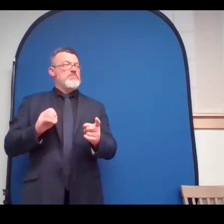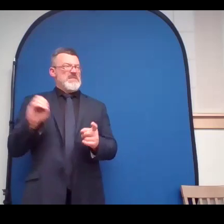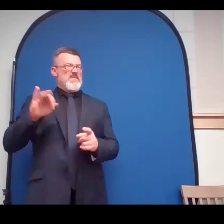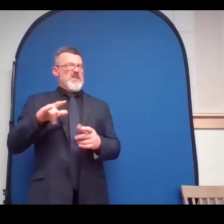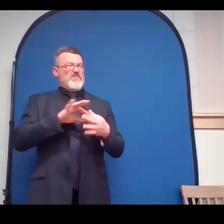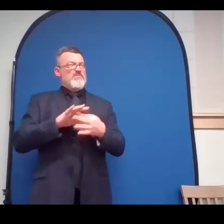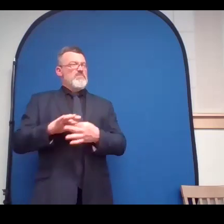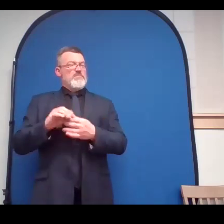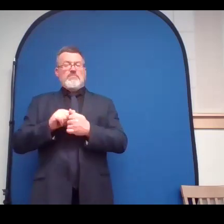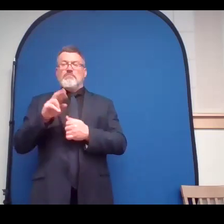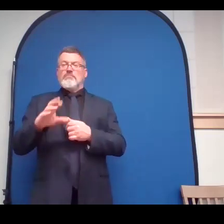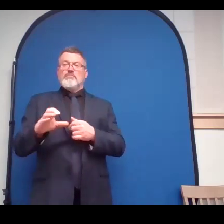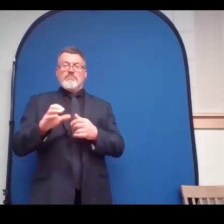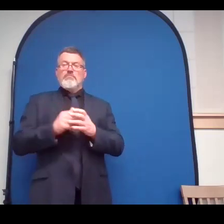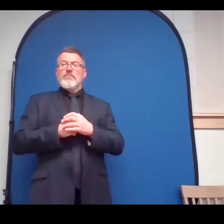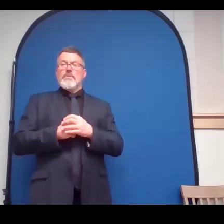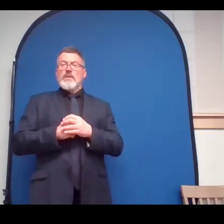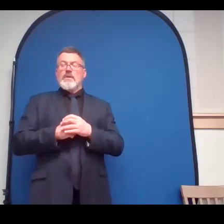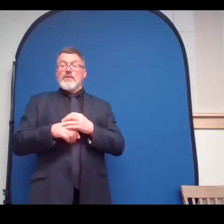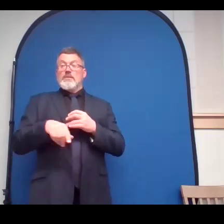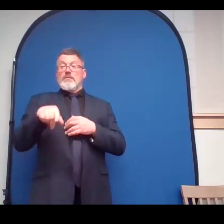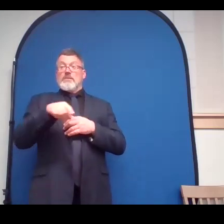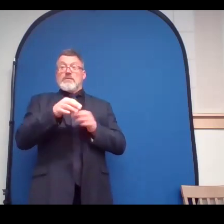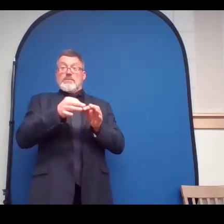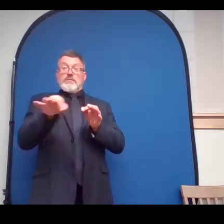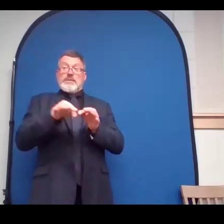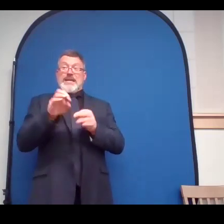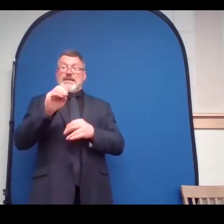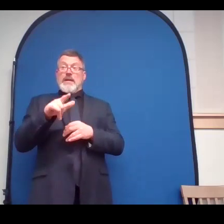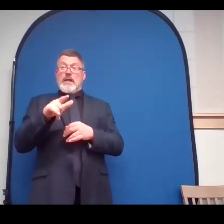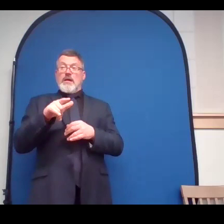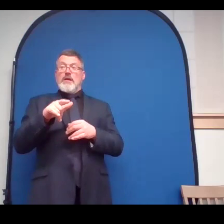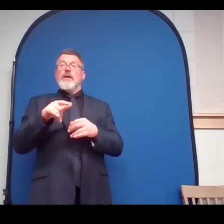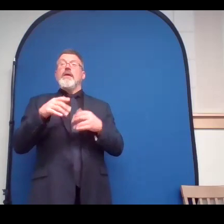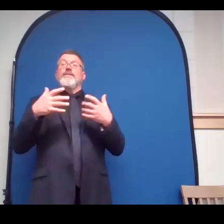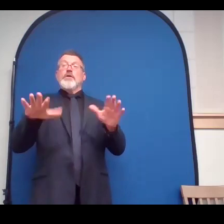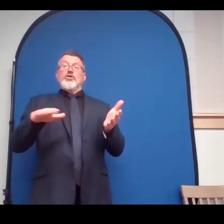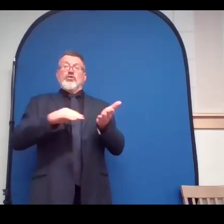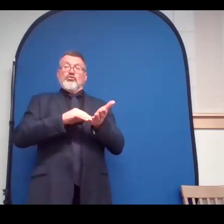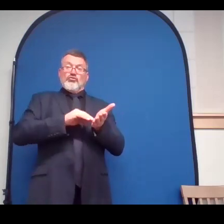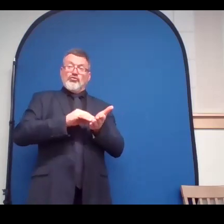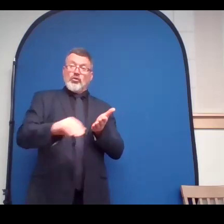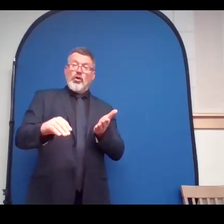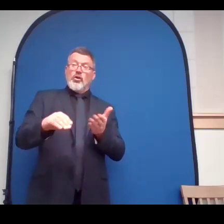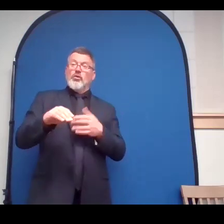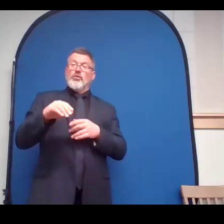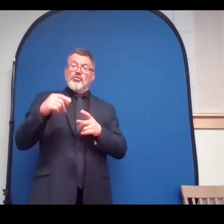and then it says that once discharged to HOR, which is for him Maine, correct? His home of record,